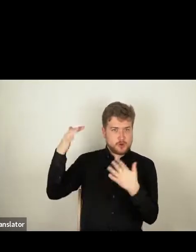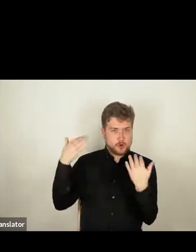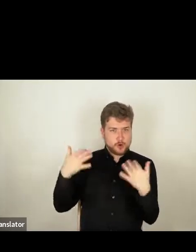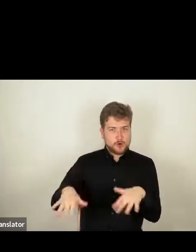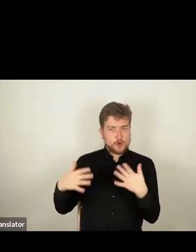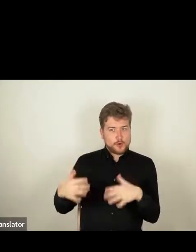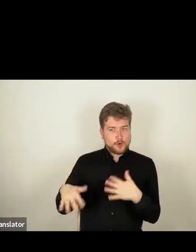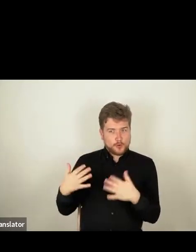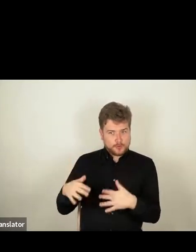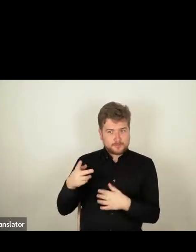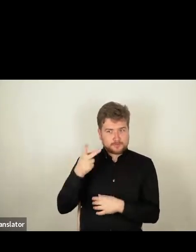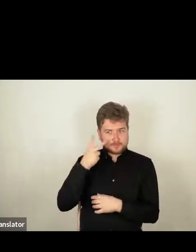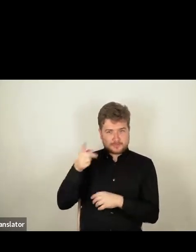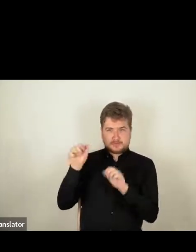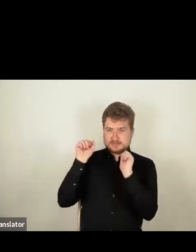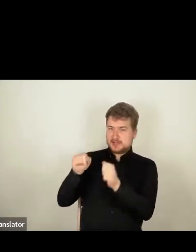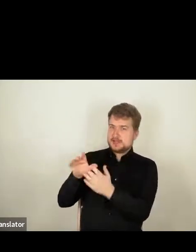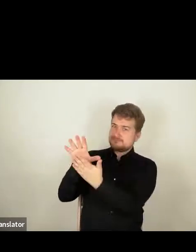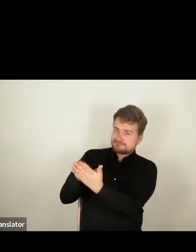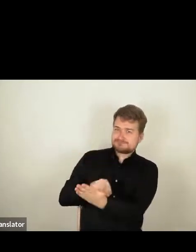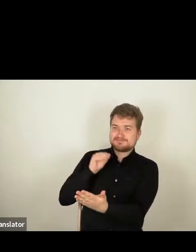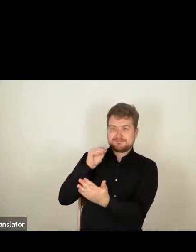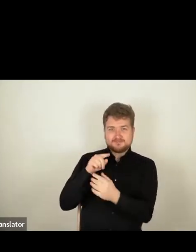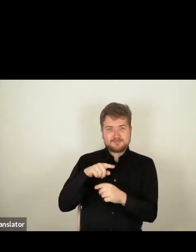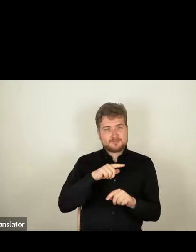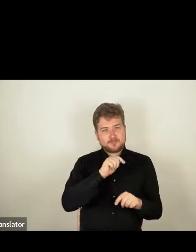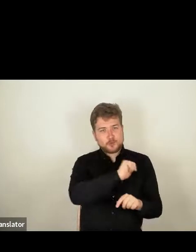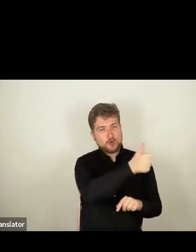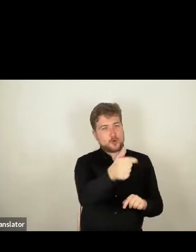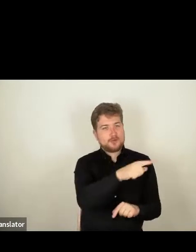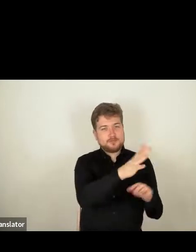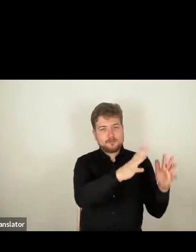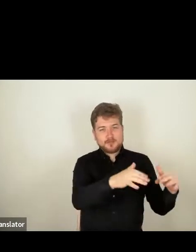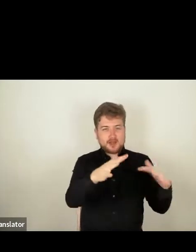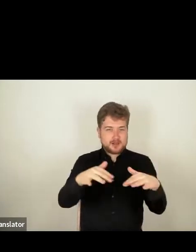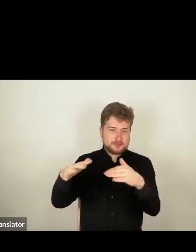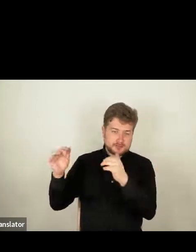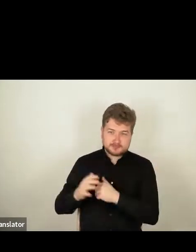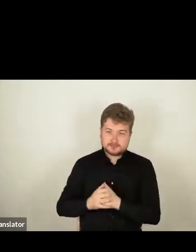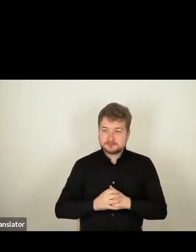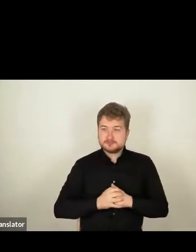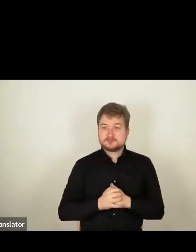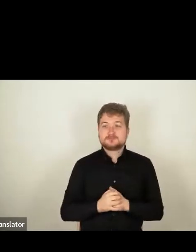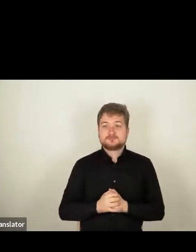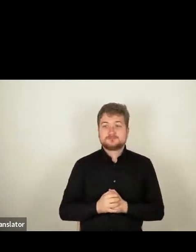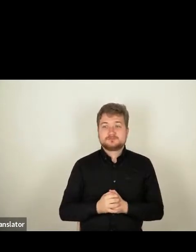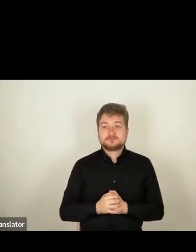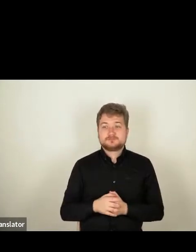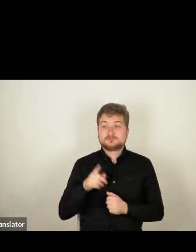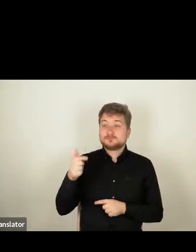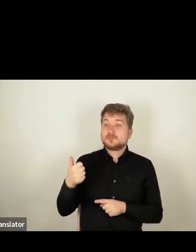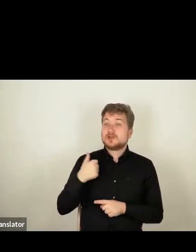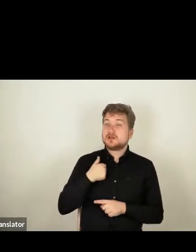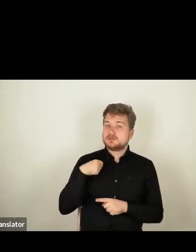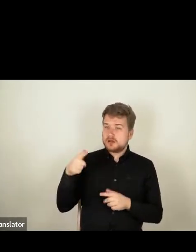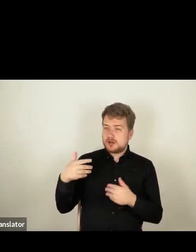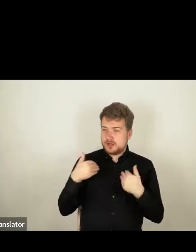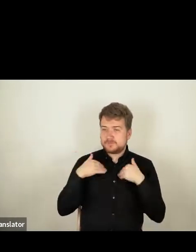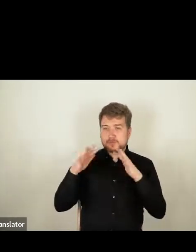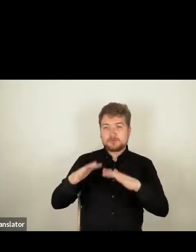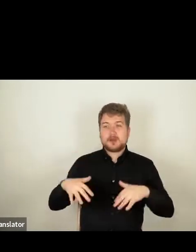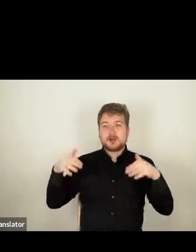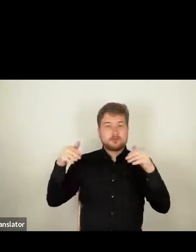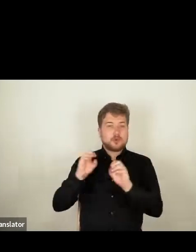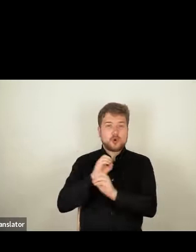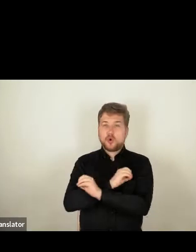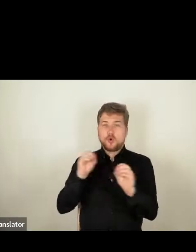many parliaments, but also on violence-free parliaments. Canada has, of course, I think,